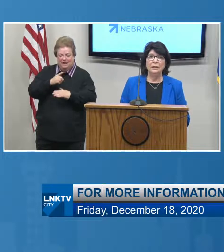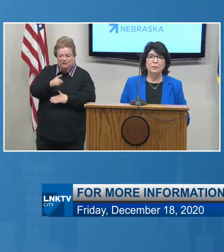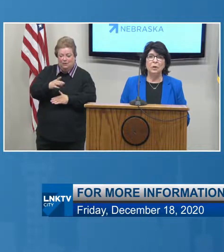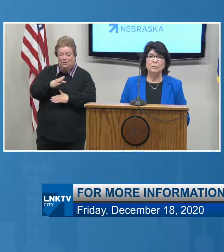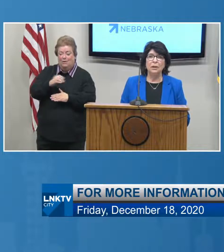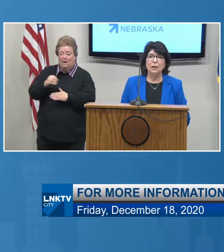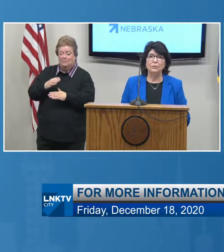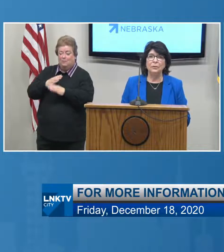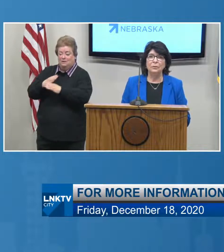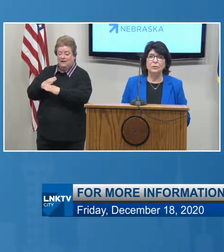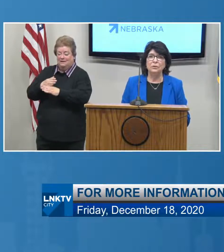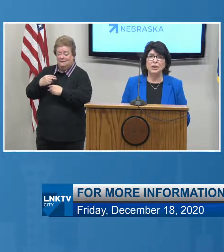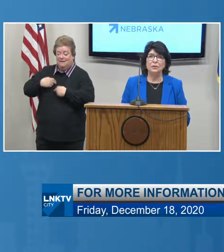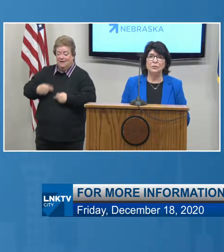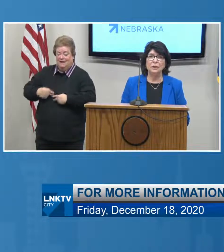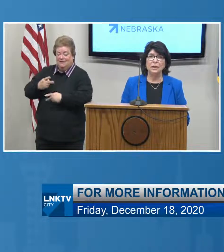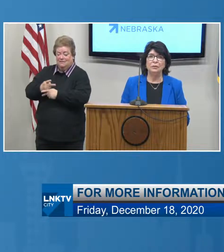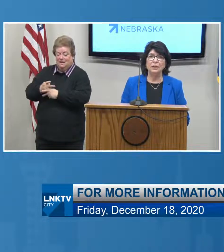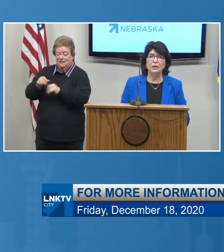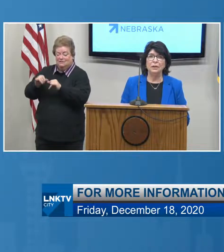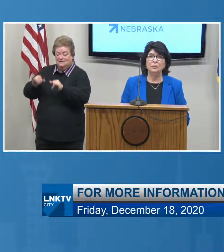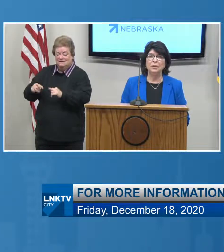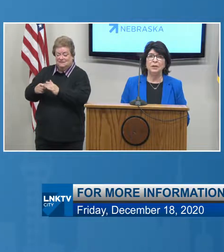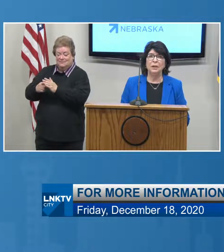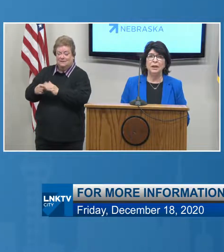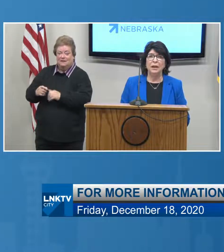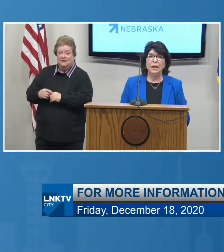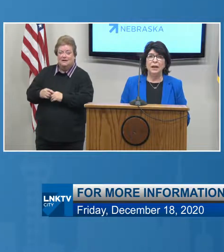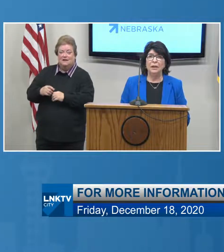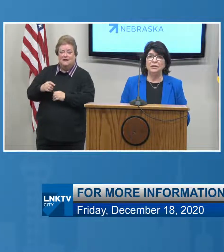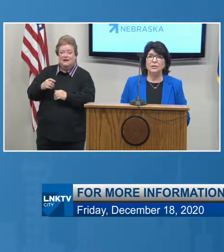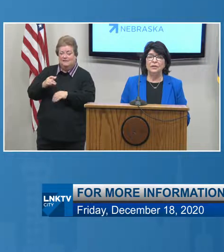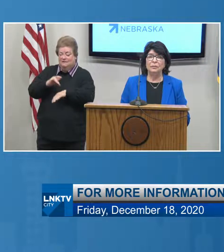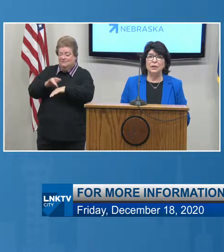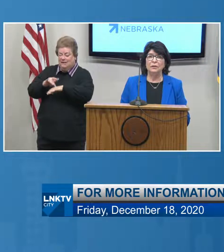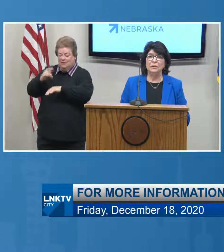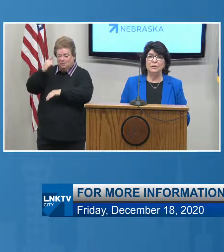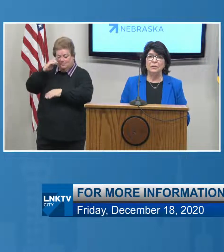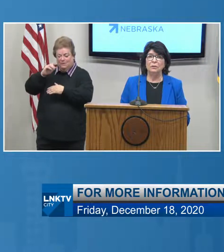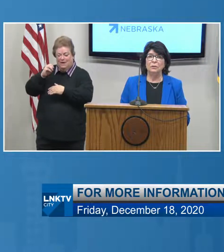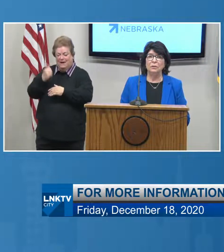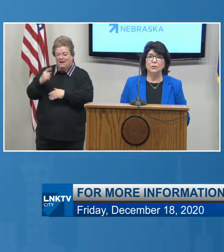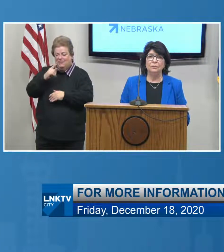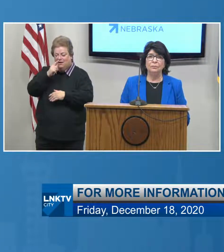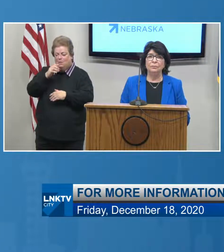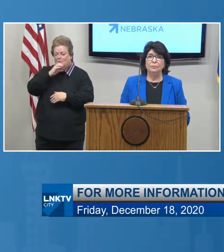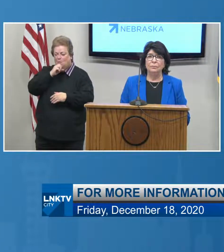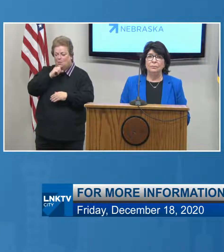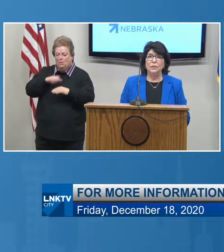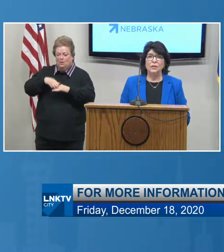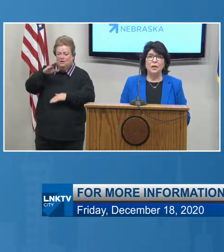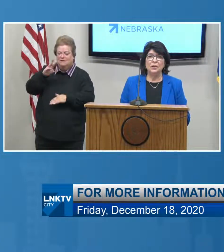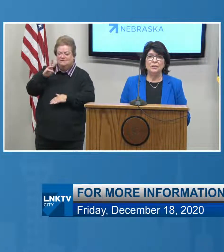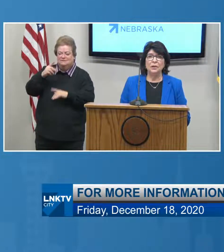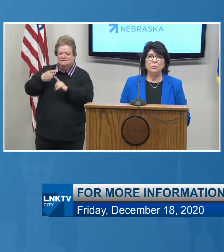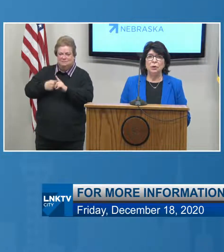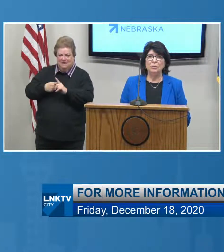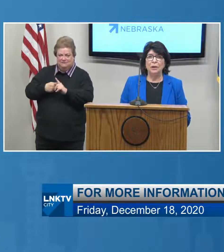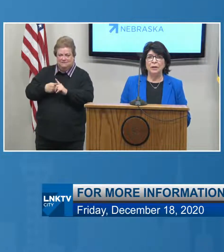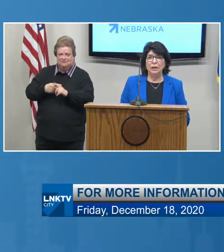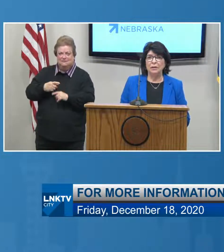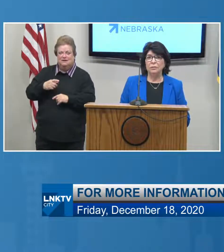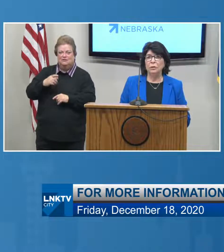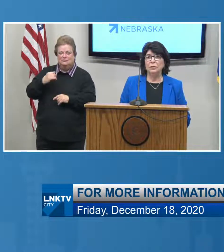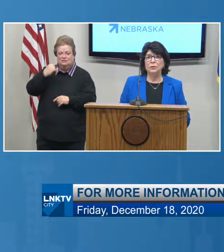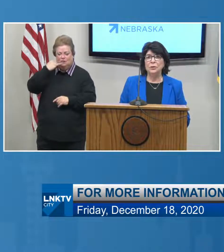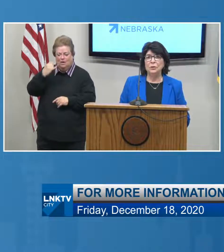The health department offers flu shots for anyone in the community aged 6 months or older. Just call for an